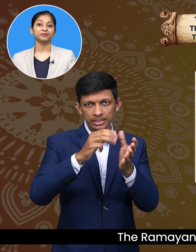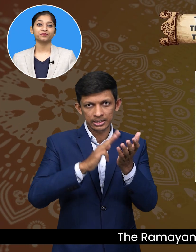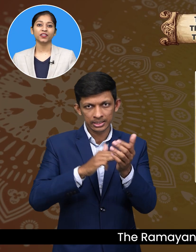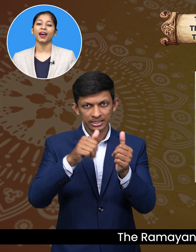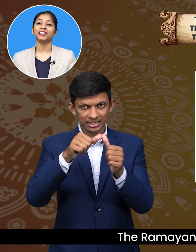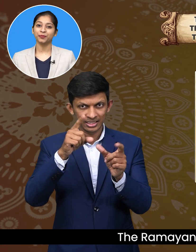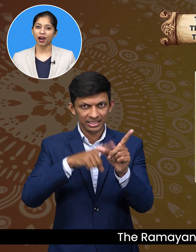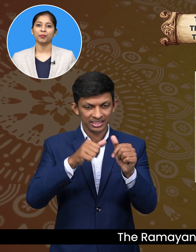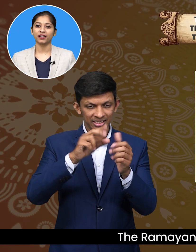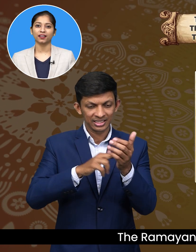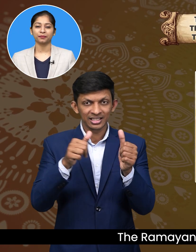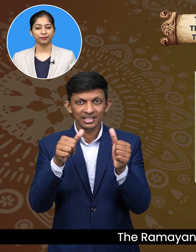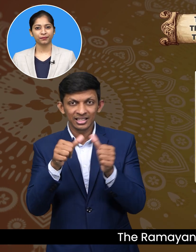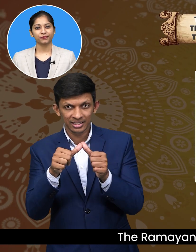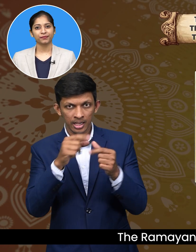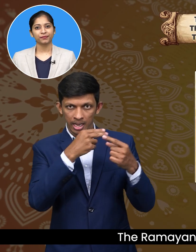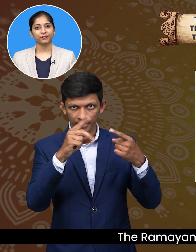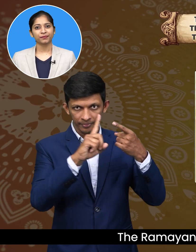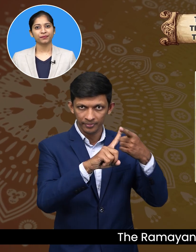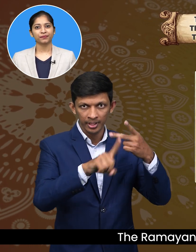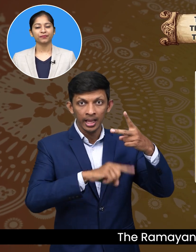Ramayana and the Mahabharata.